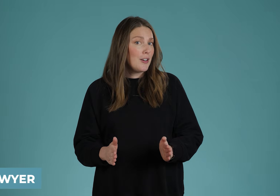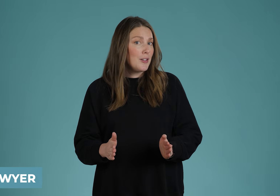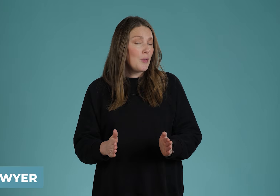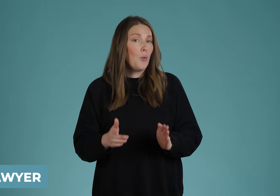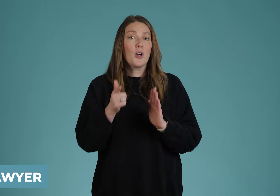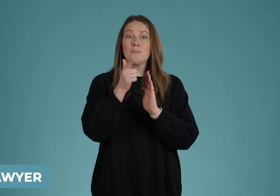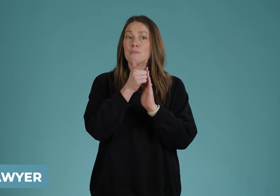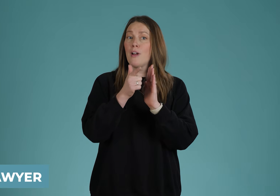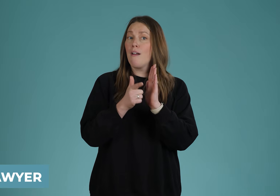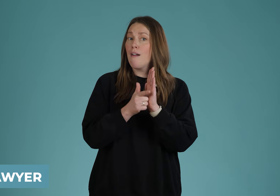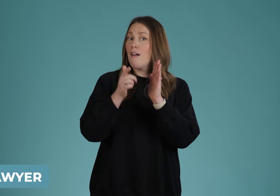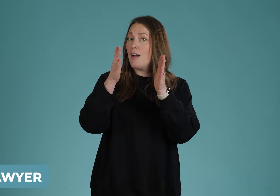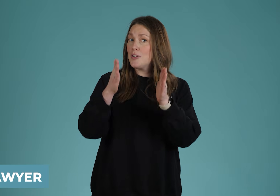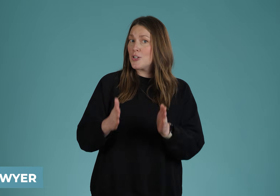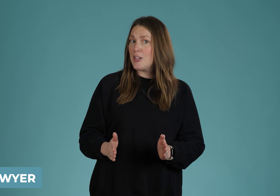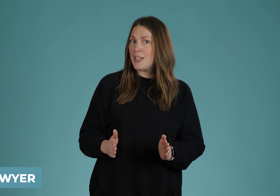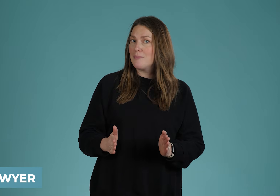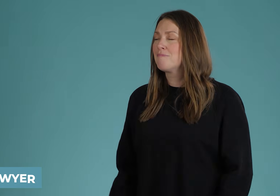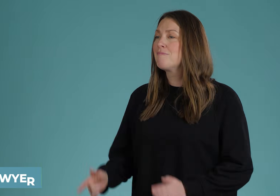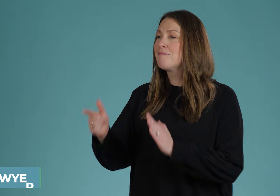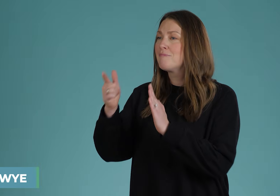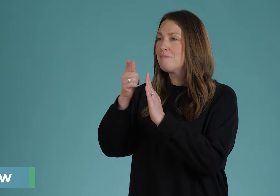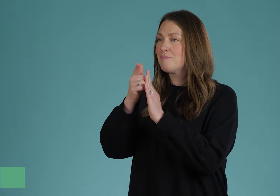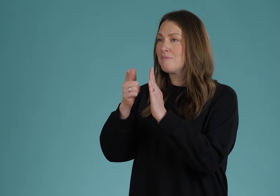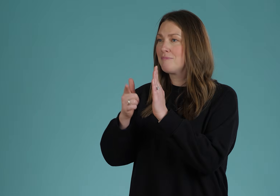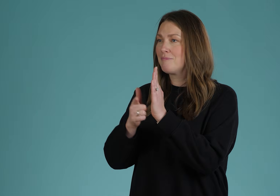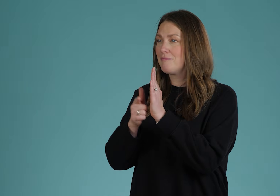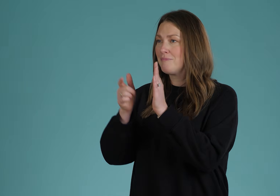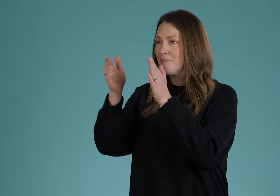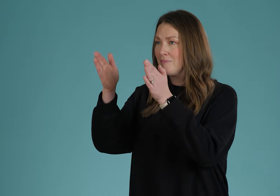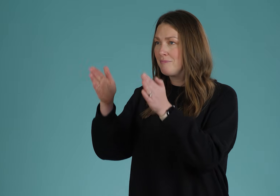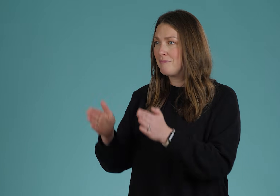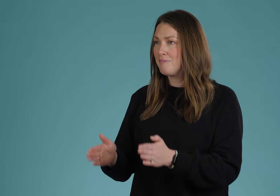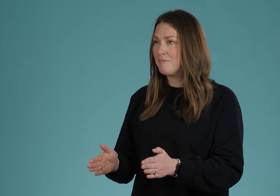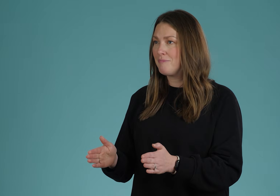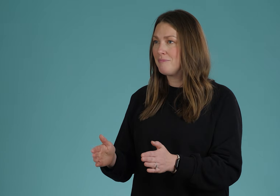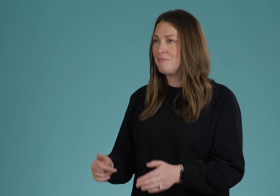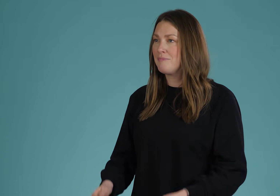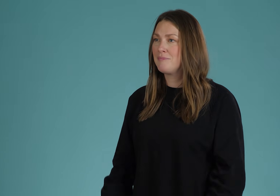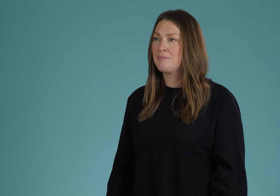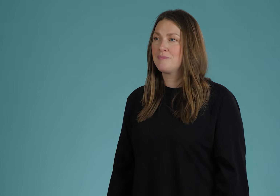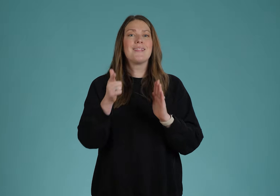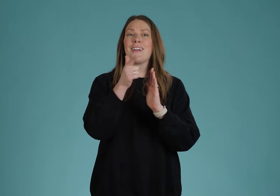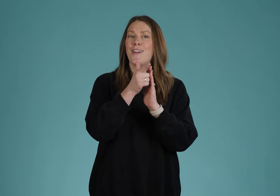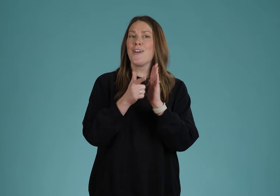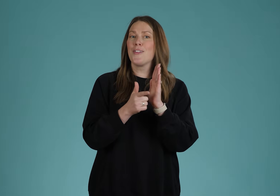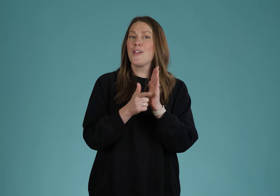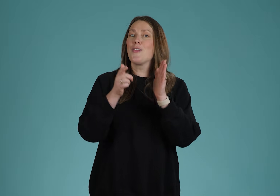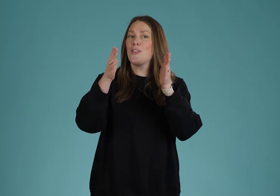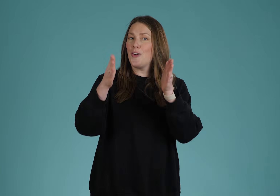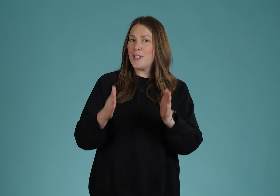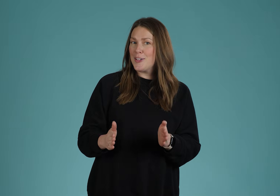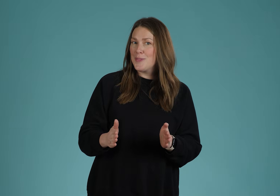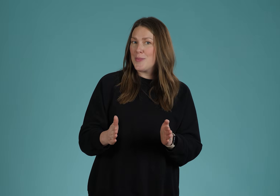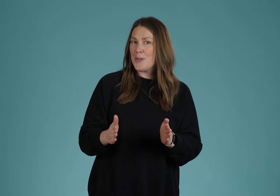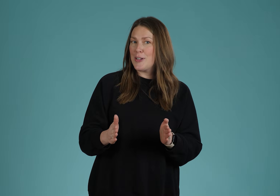Lawyer or attorney. A law person. Lawyer or